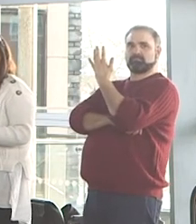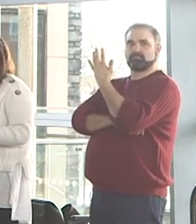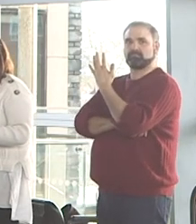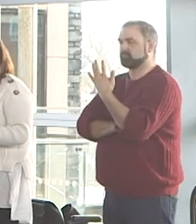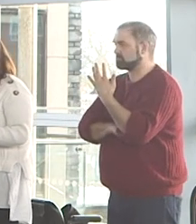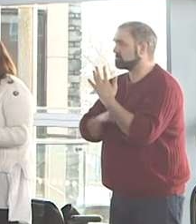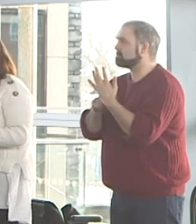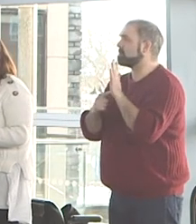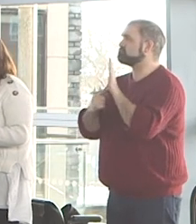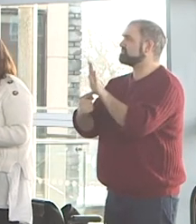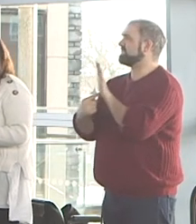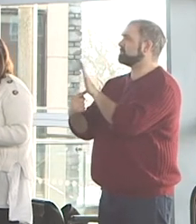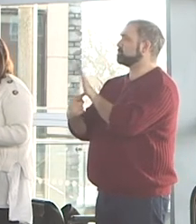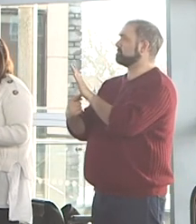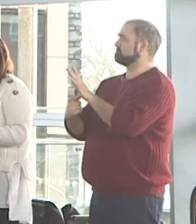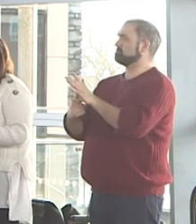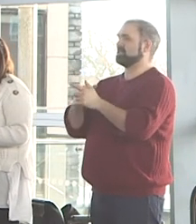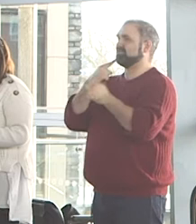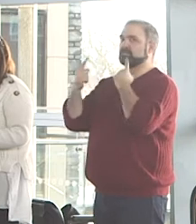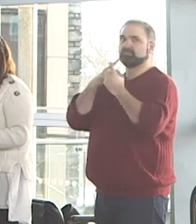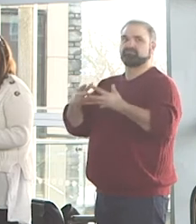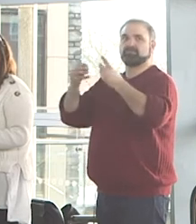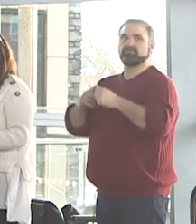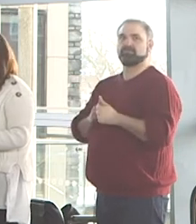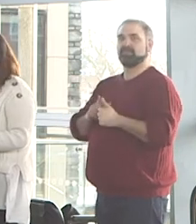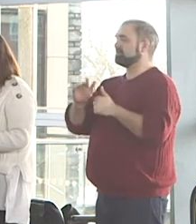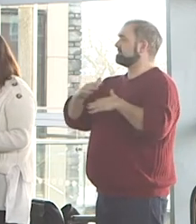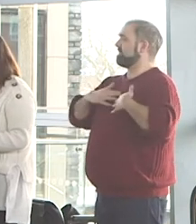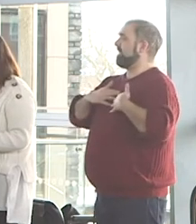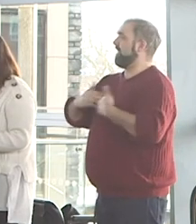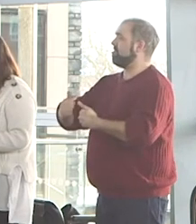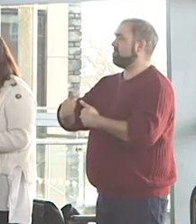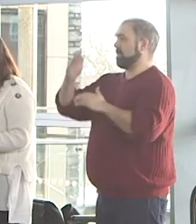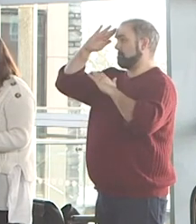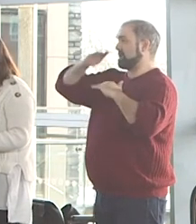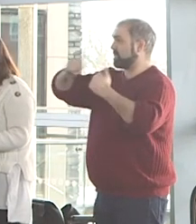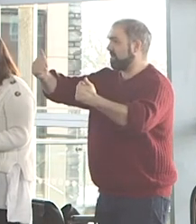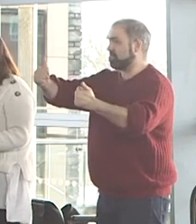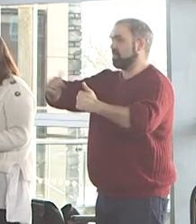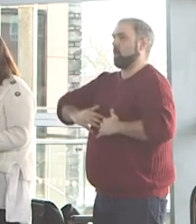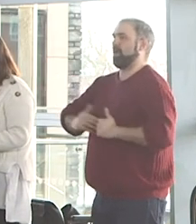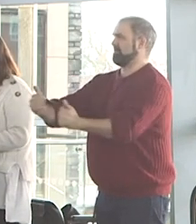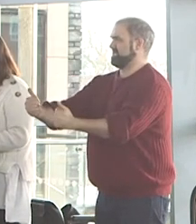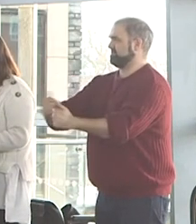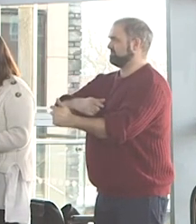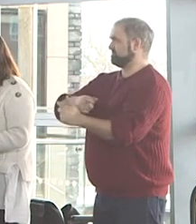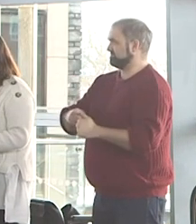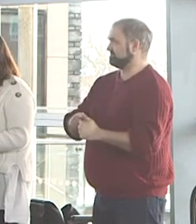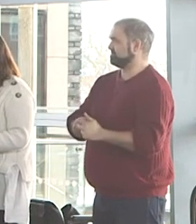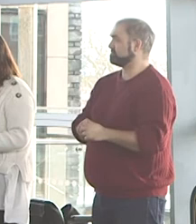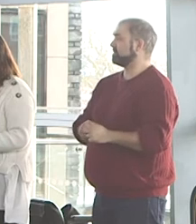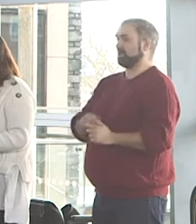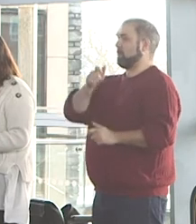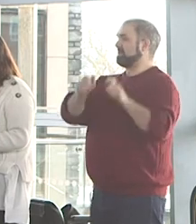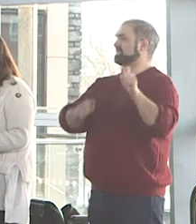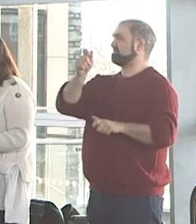So I will present you the findings now. I will start with health, mental health, and well-being. The participants highlight that